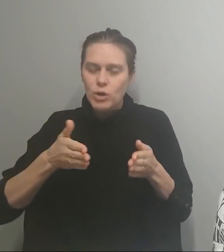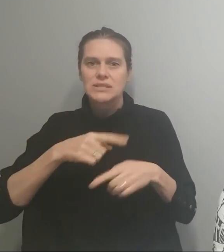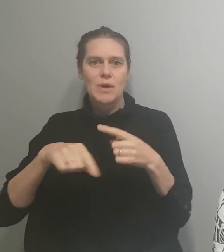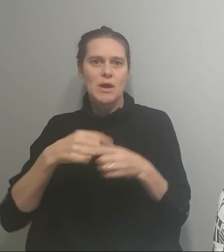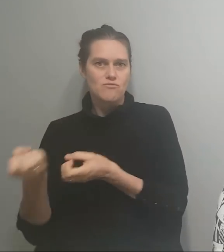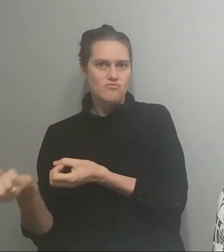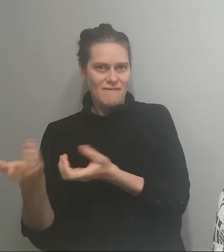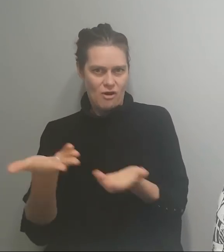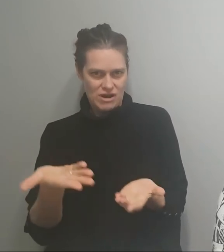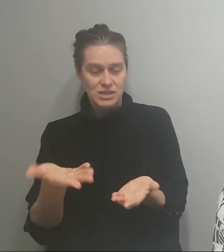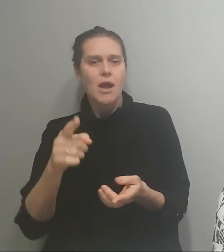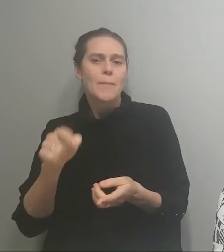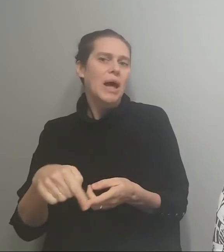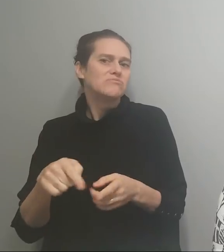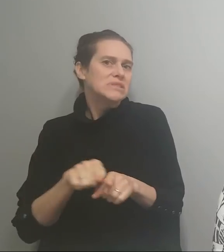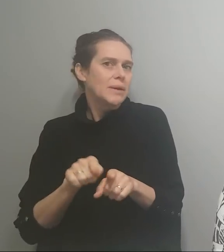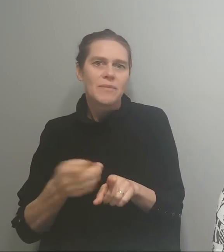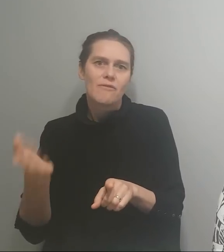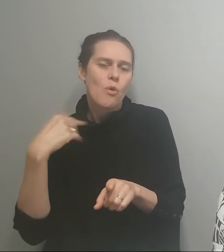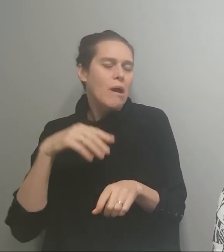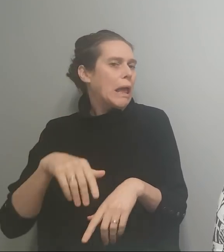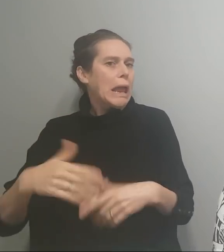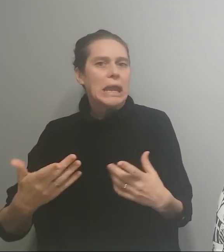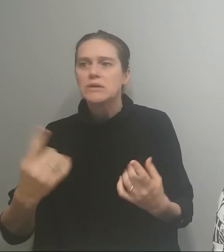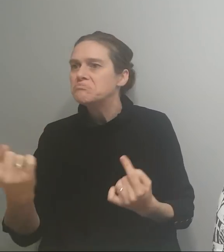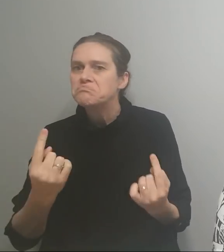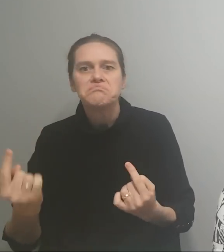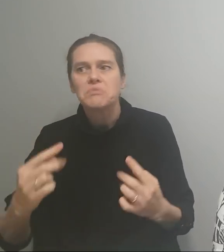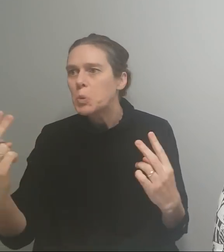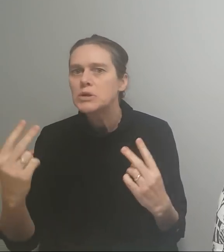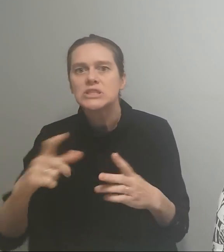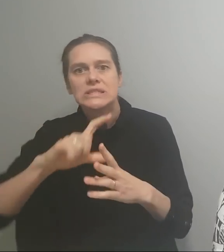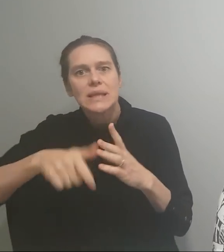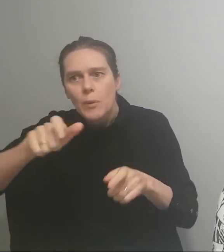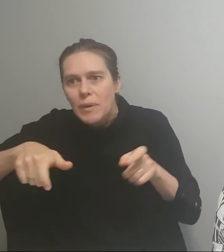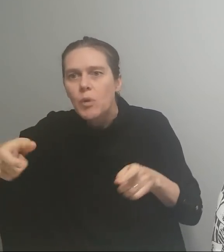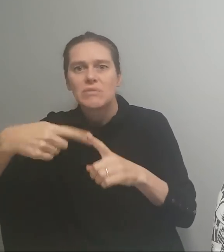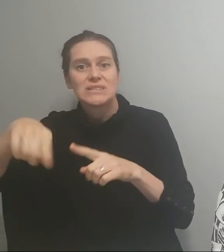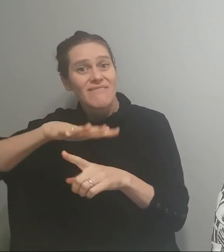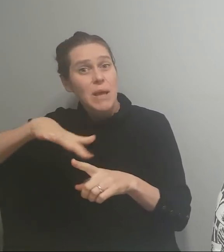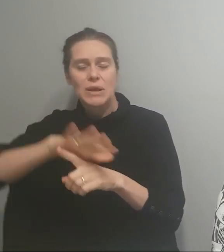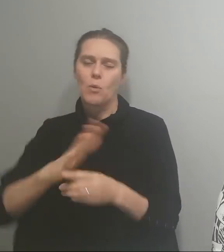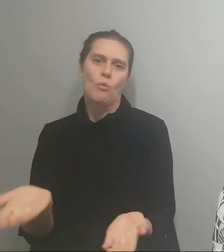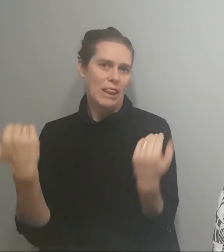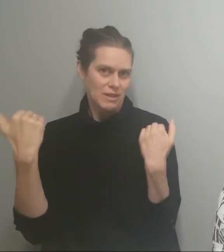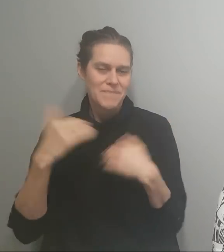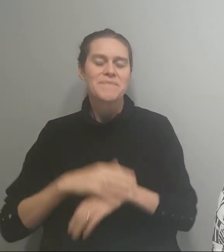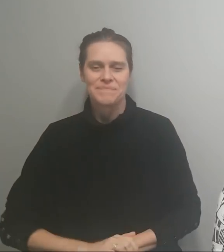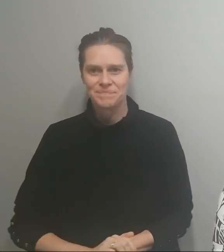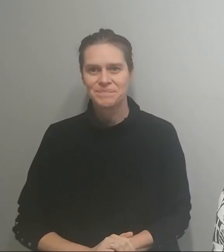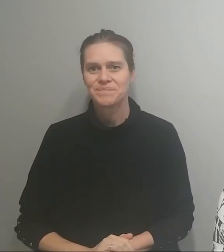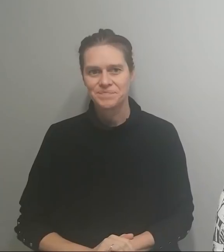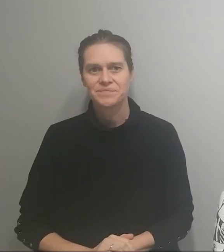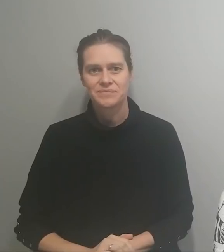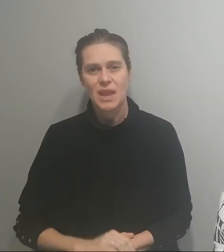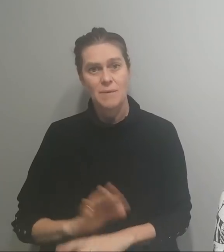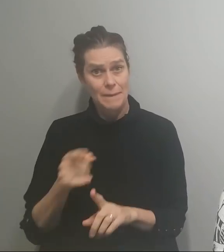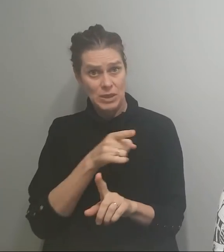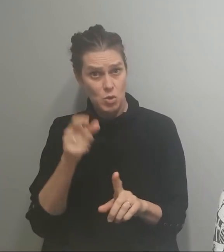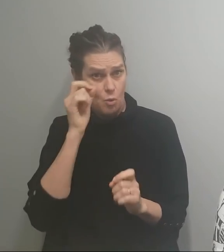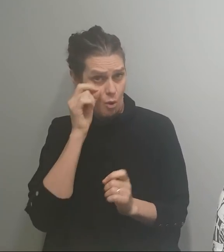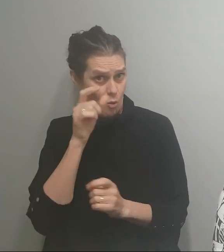other sessions, we welcome anybody else who's attending, including disabled people and whānau. So as you'll be aware, or most of you will